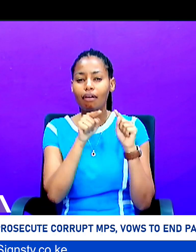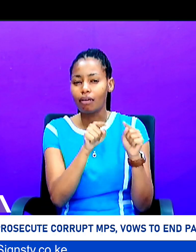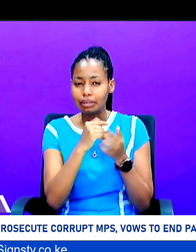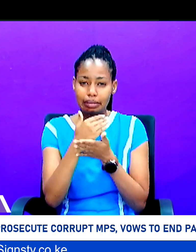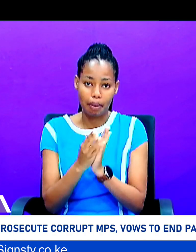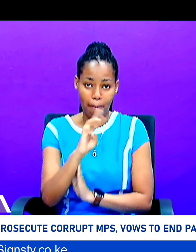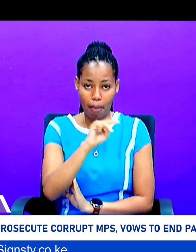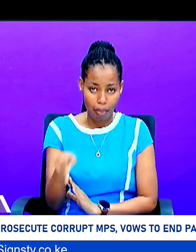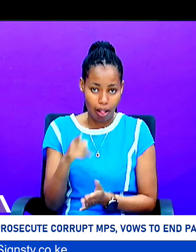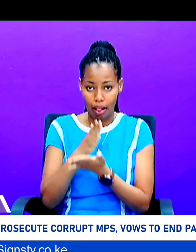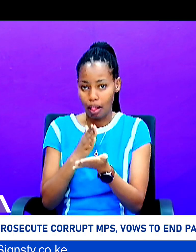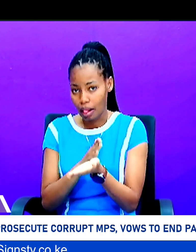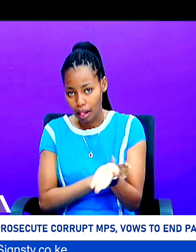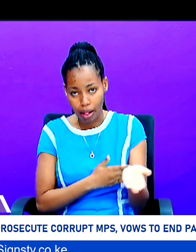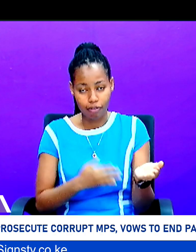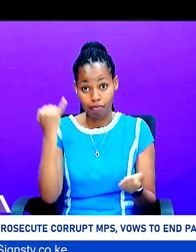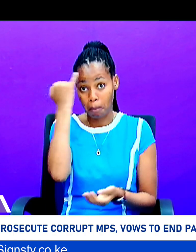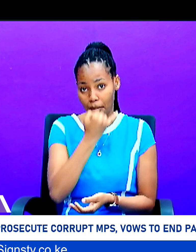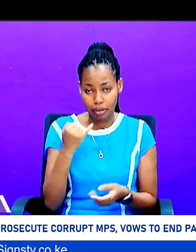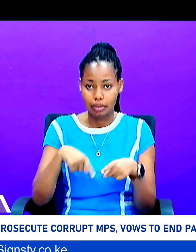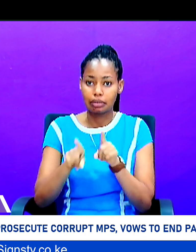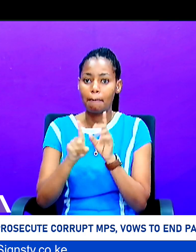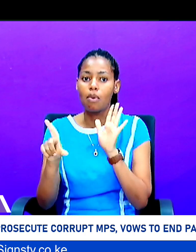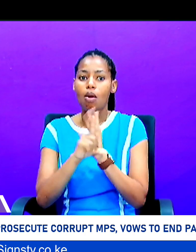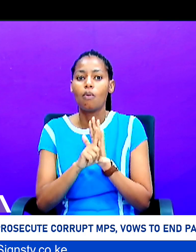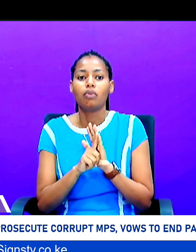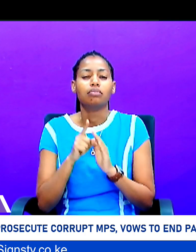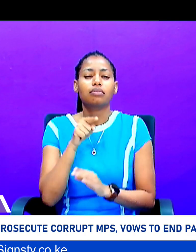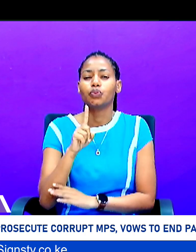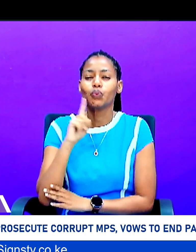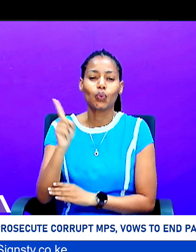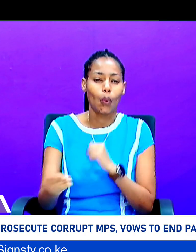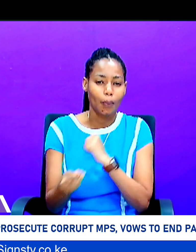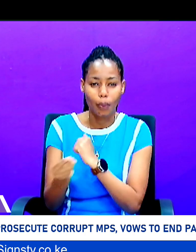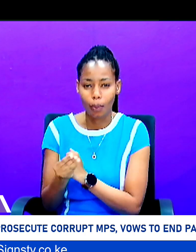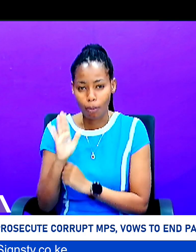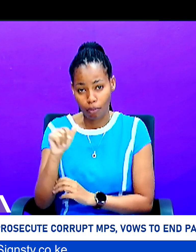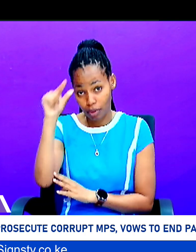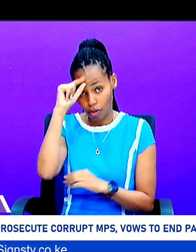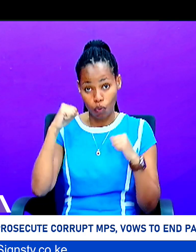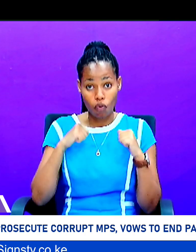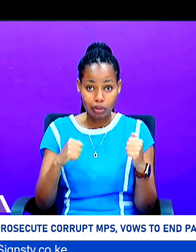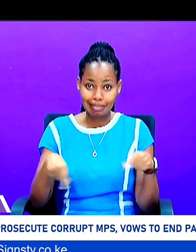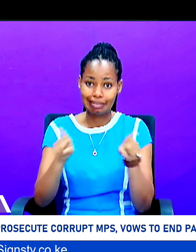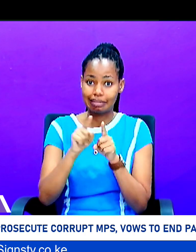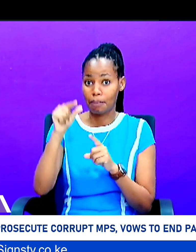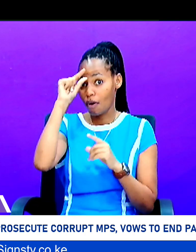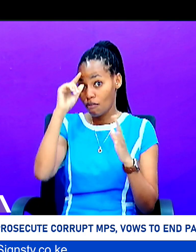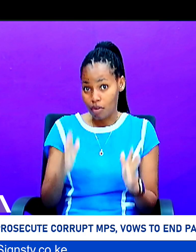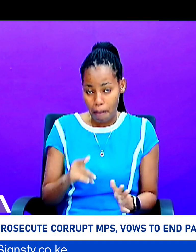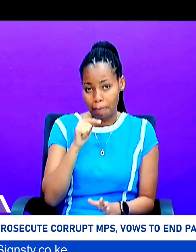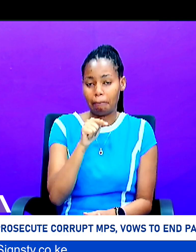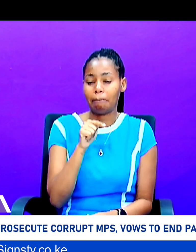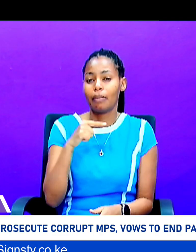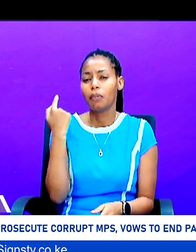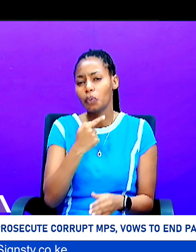Speaking during a parliamentary meeting between UDA and ODM parties, the president accused some MPs of tarnishing the image of the